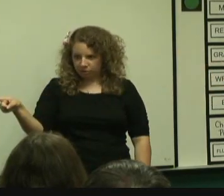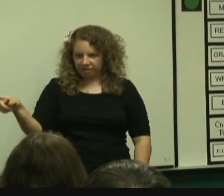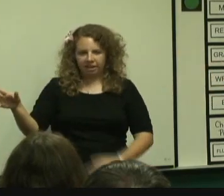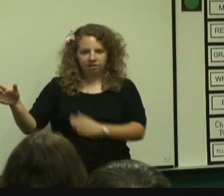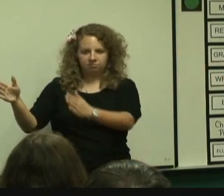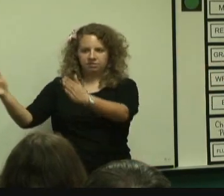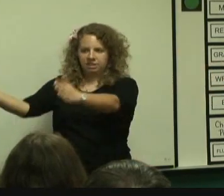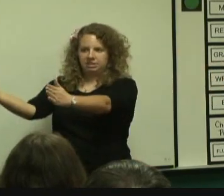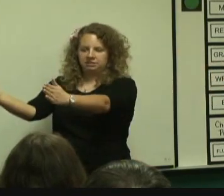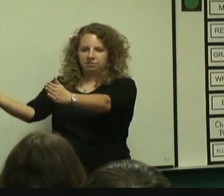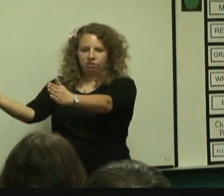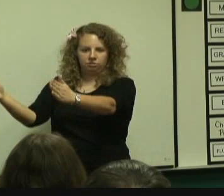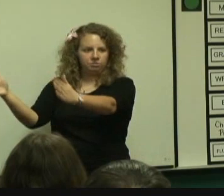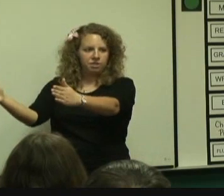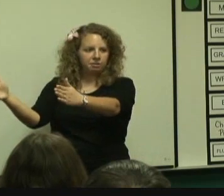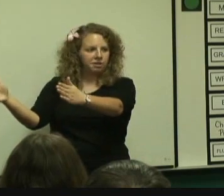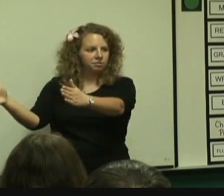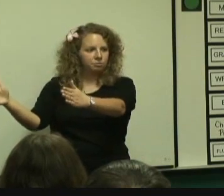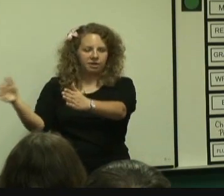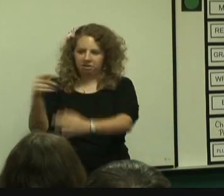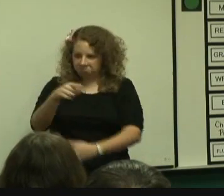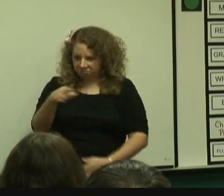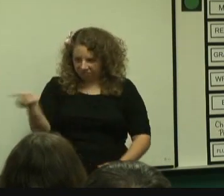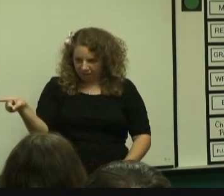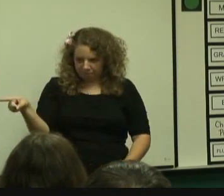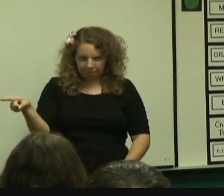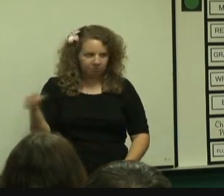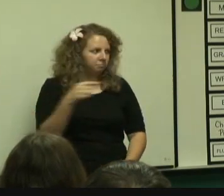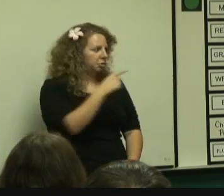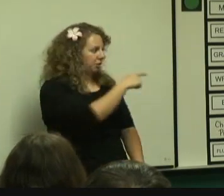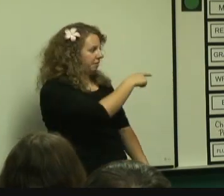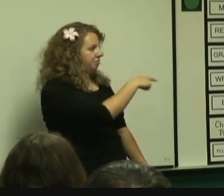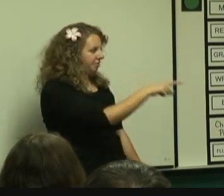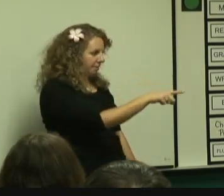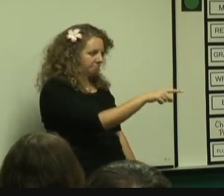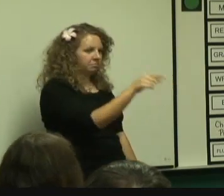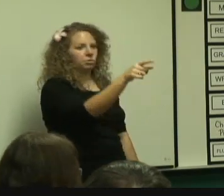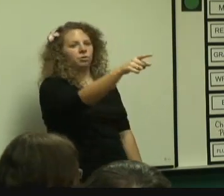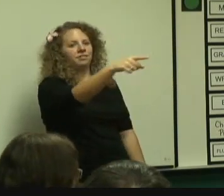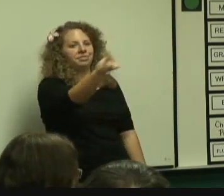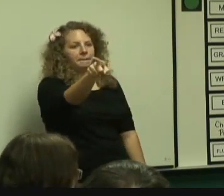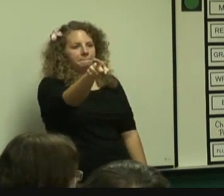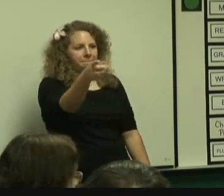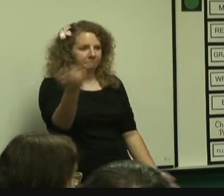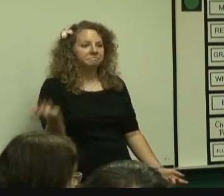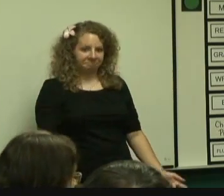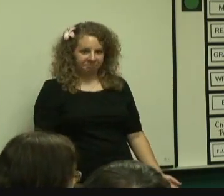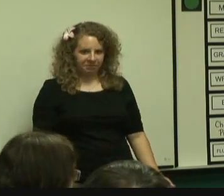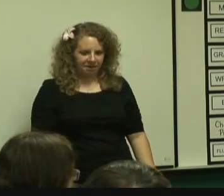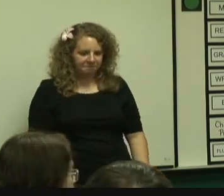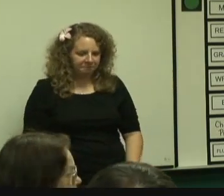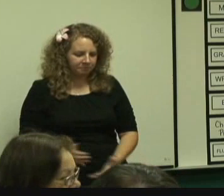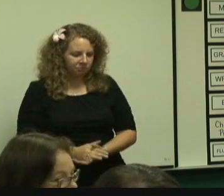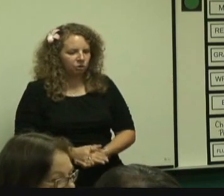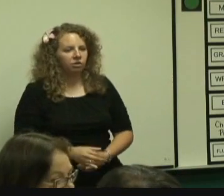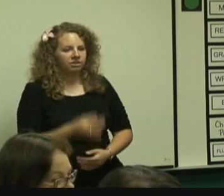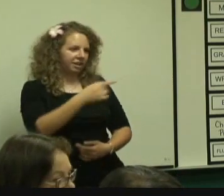point like this little segment of the room right here. Them or them or them. Okay? And that can